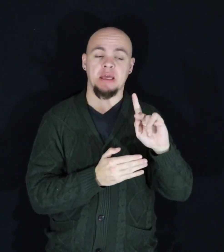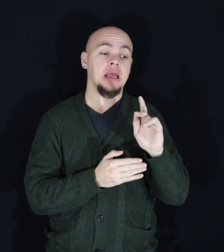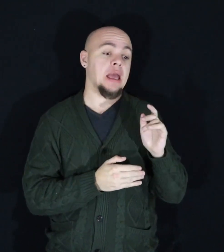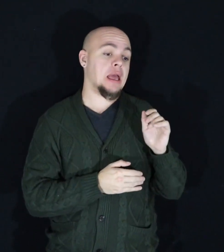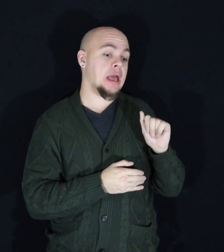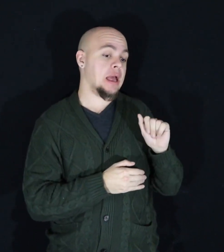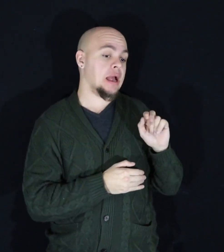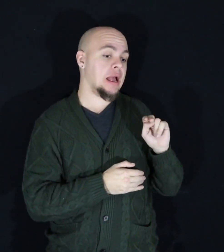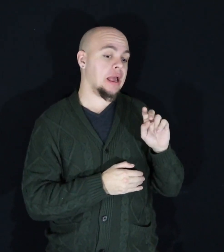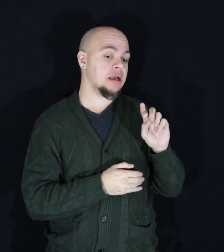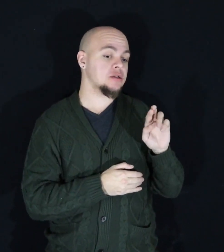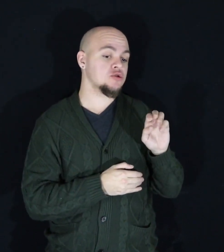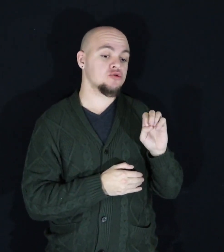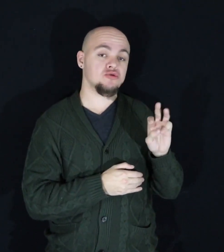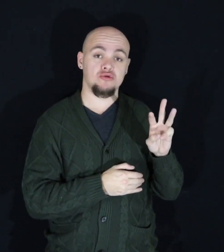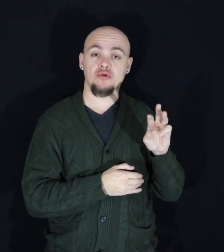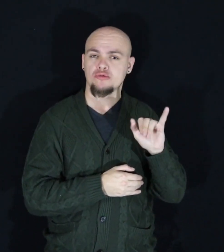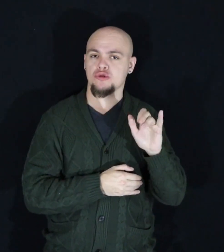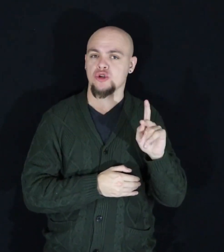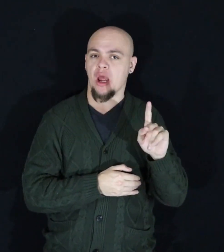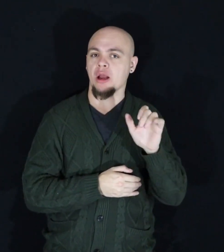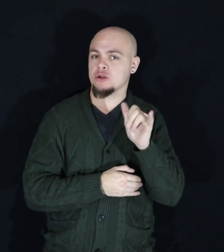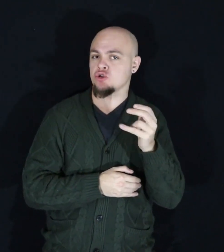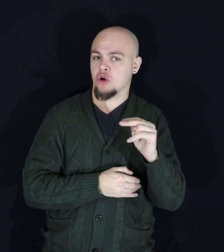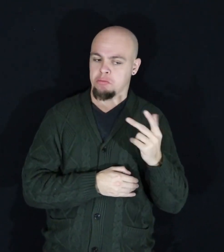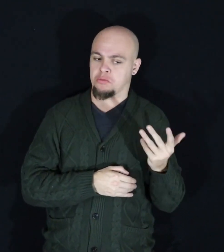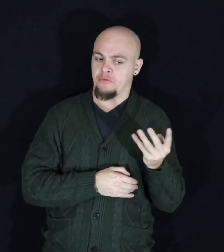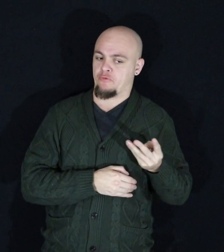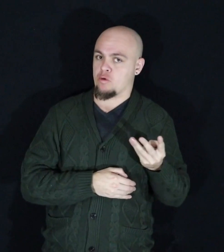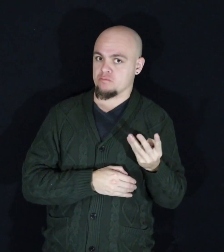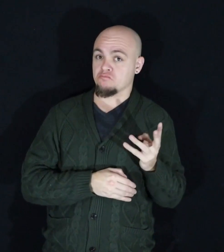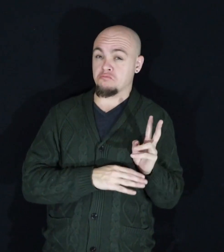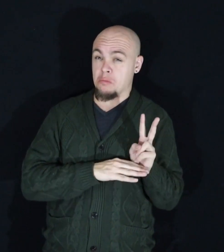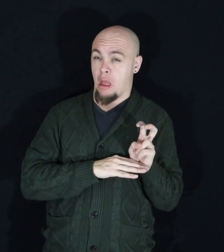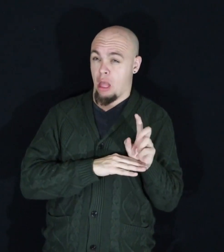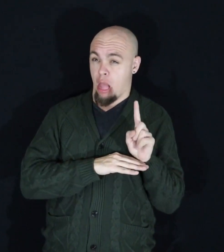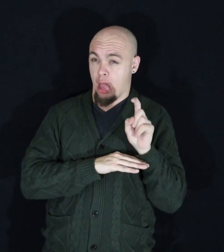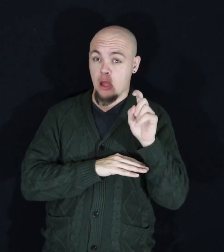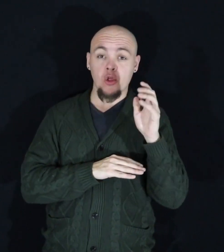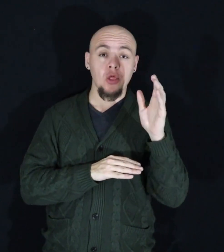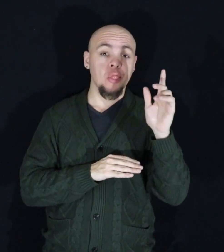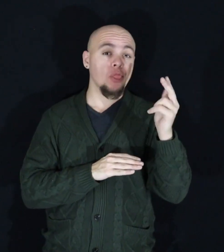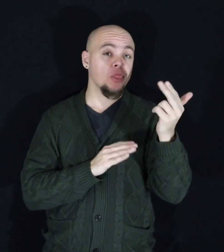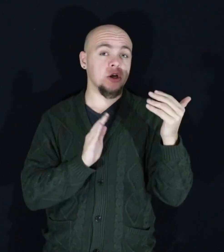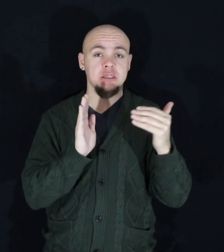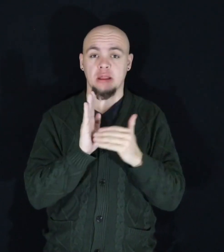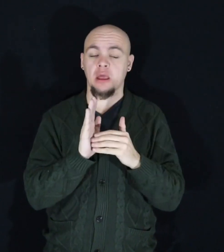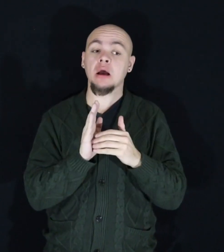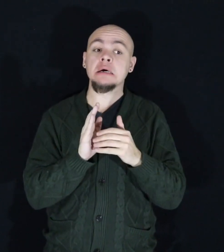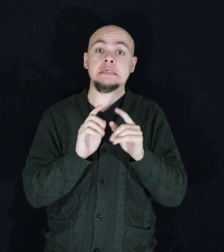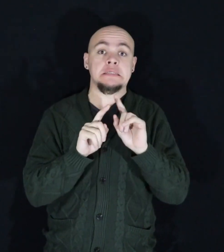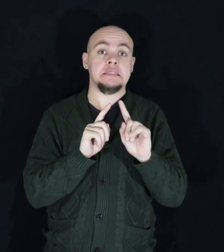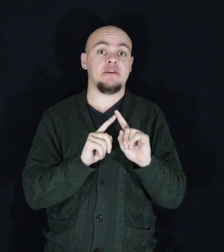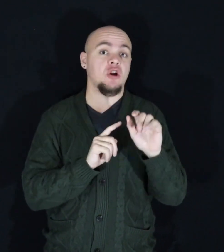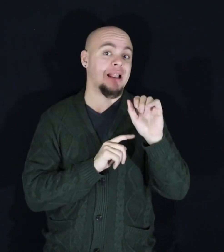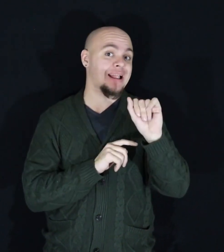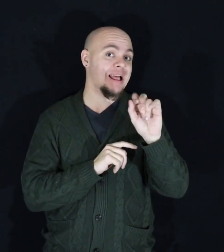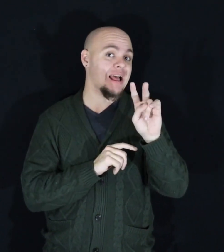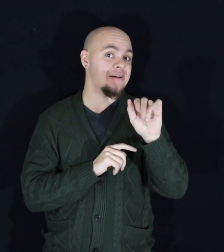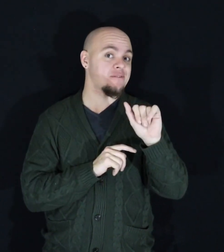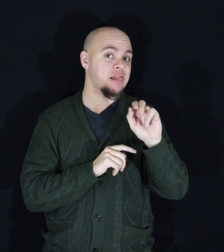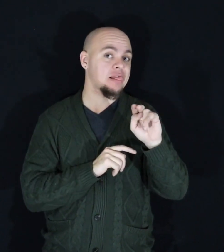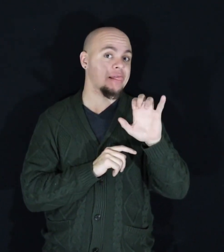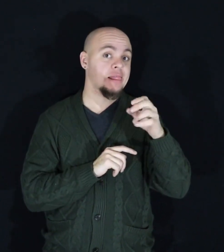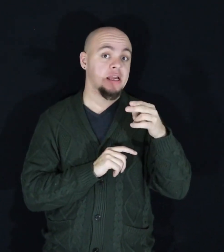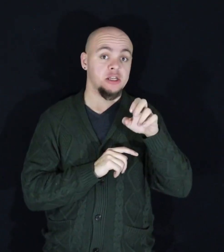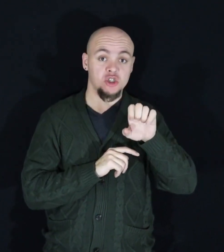climb Pyramid Peak, and on the way up to about 13,400 feet, we triggered multiple avalanches in various places on